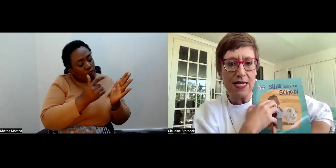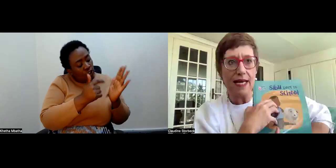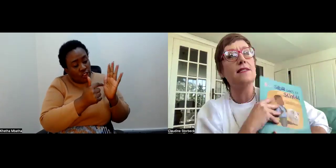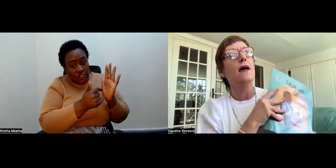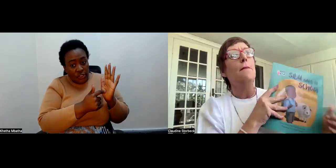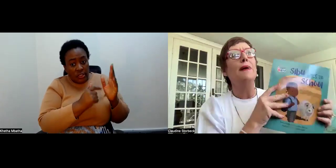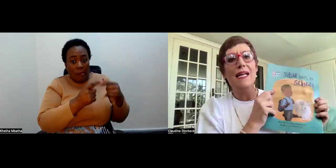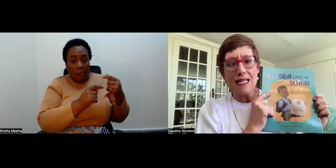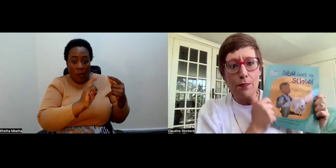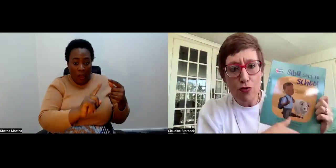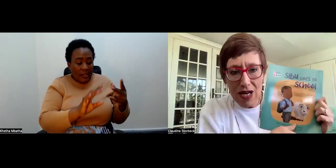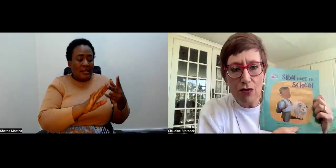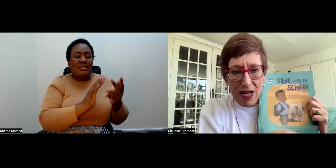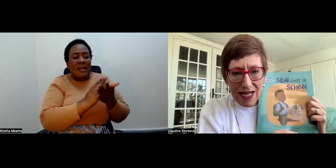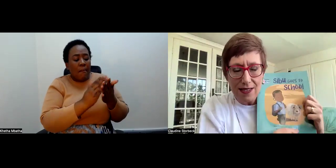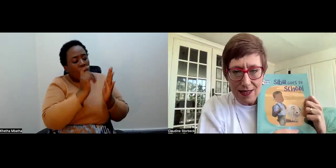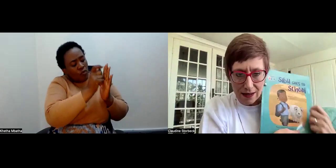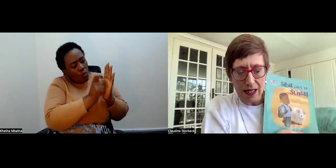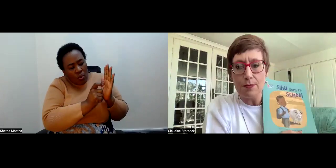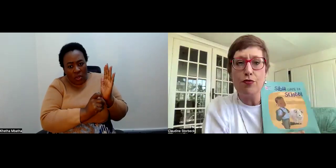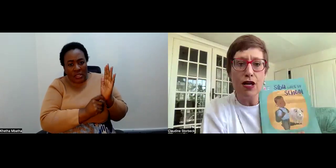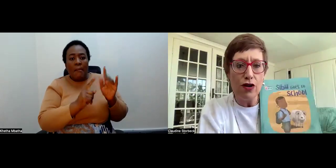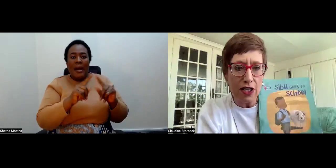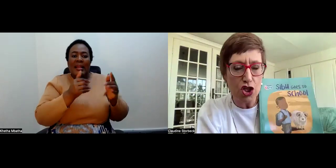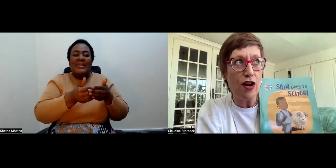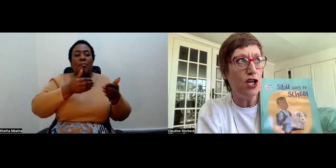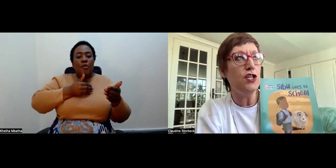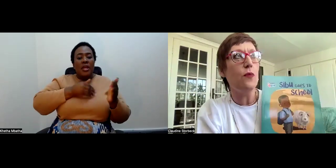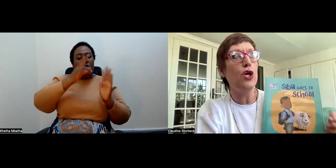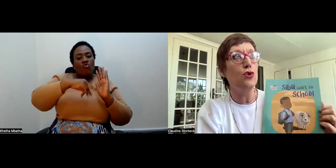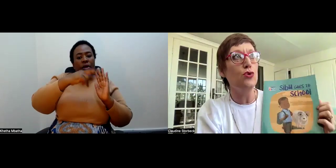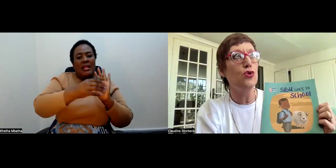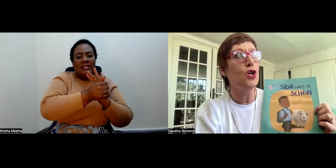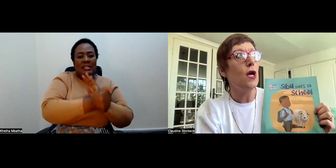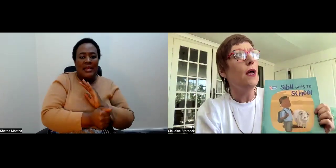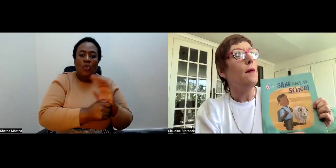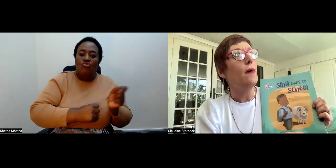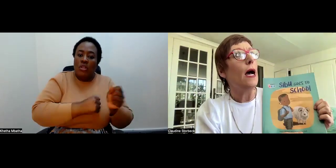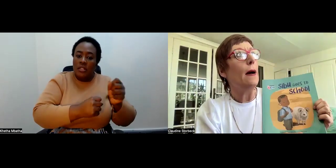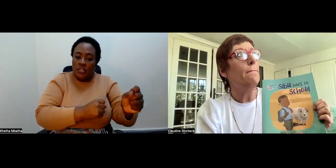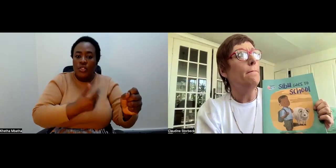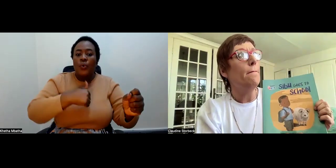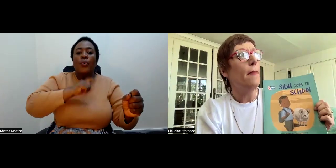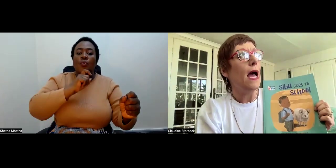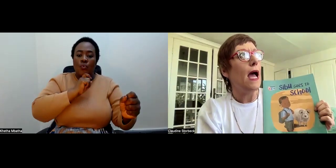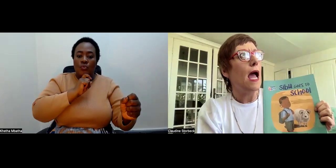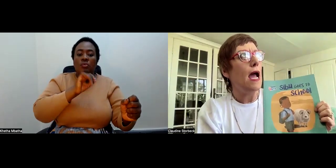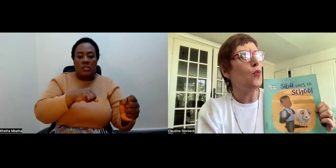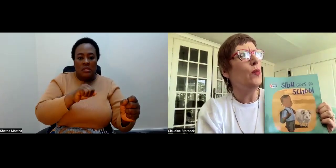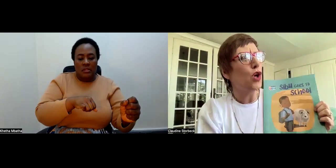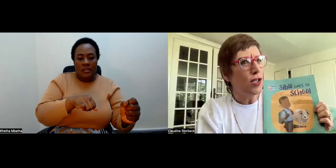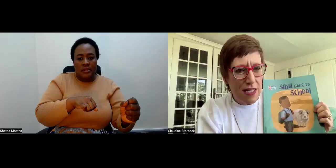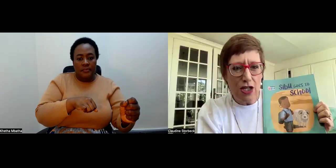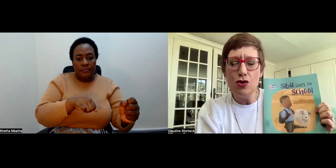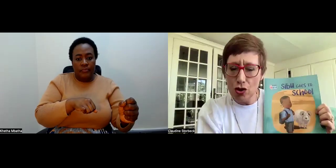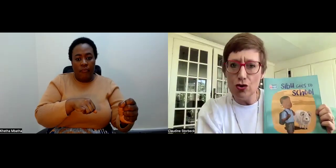some of the text, but it is a pre-reading skill. It is a pre-reading strategy that we use, and